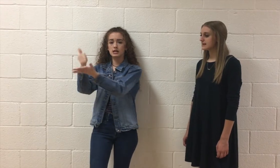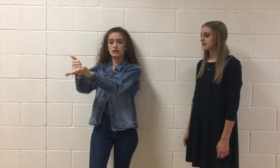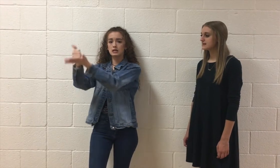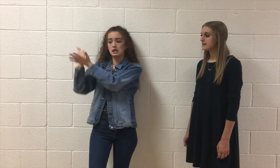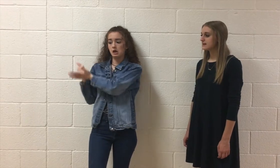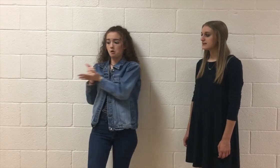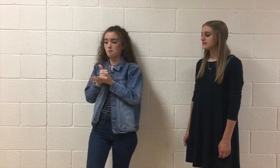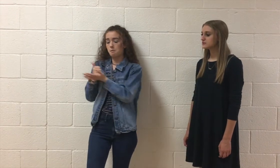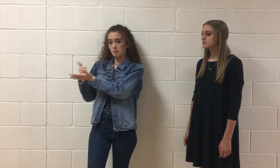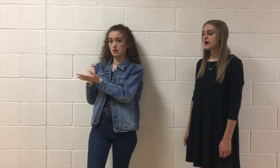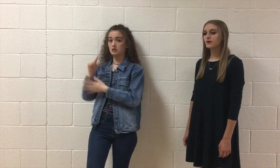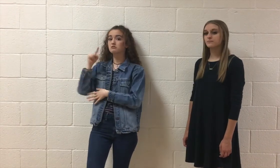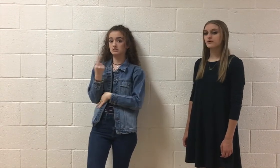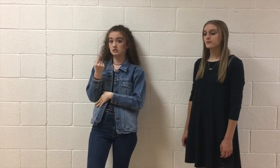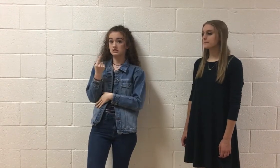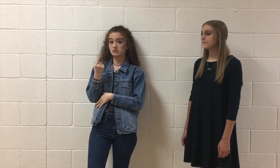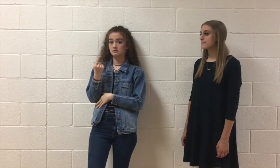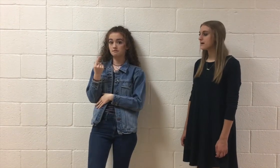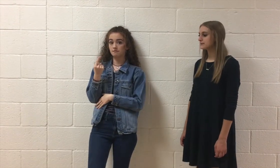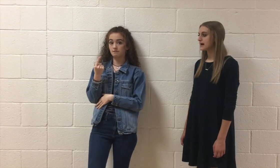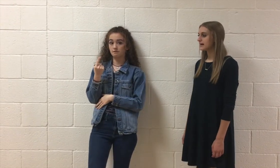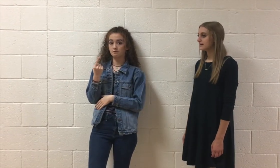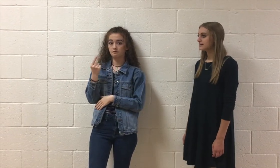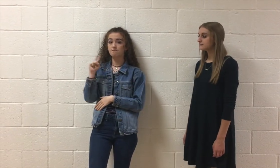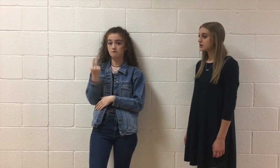decided to help my mom and I first,